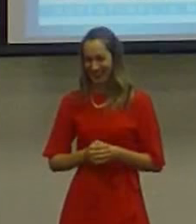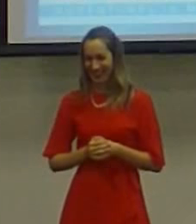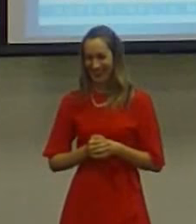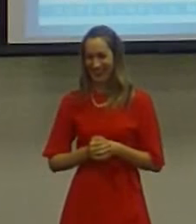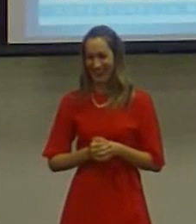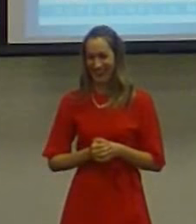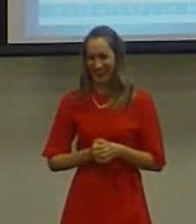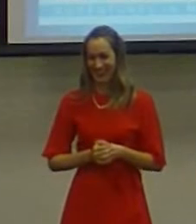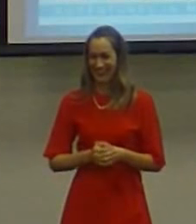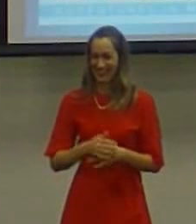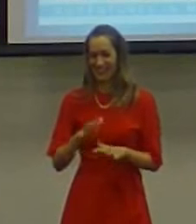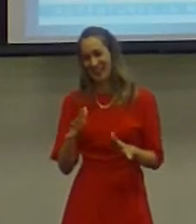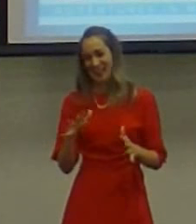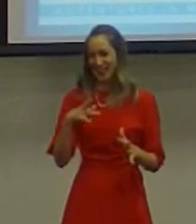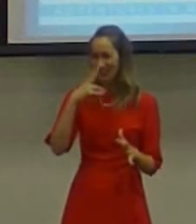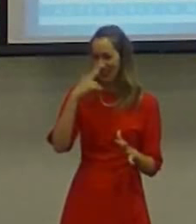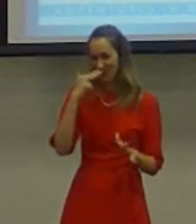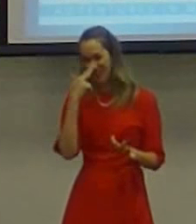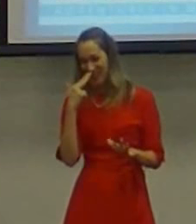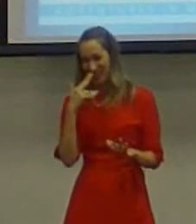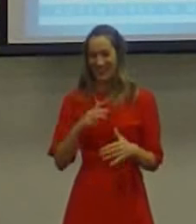So it was actually funny.